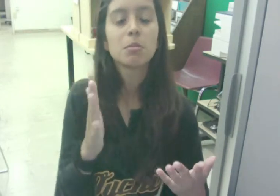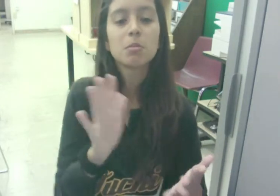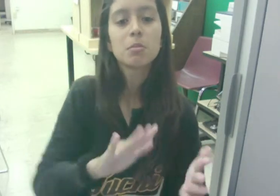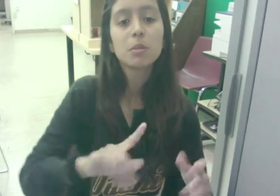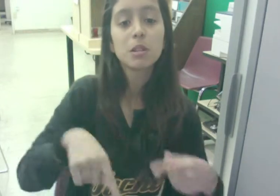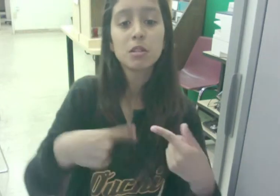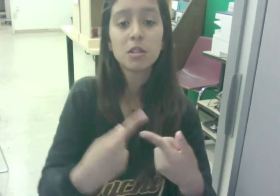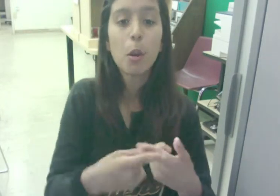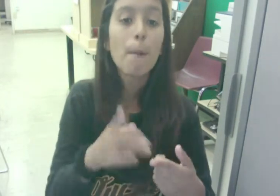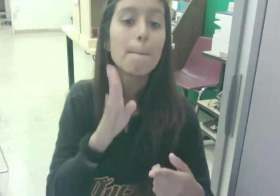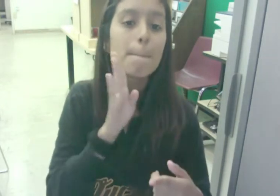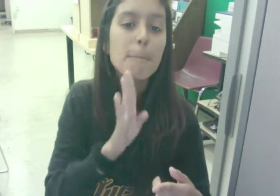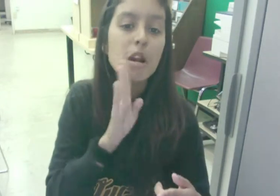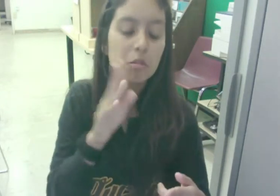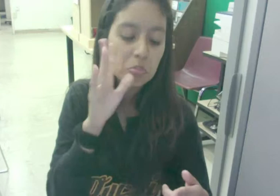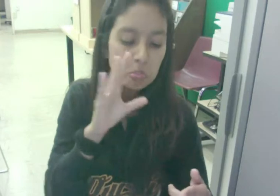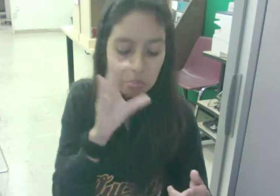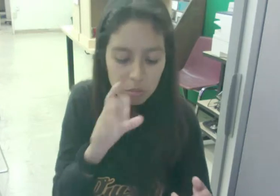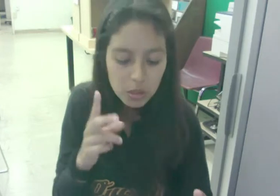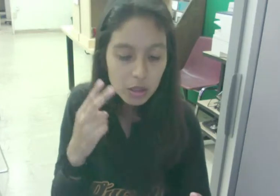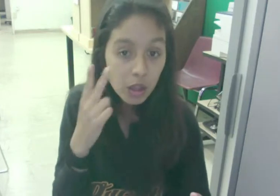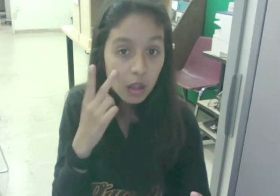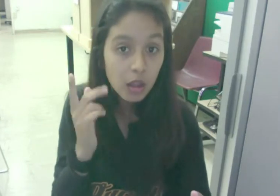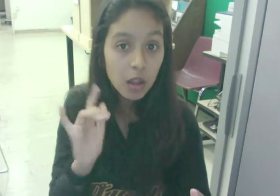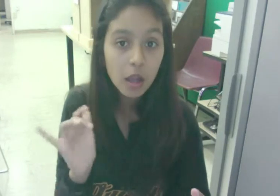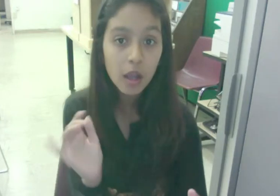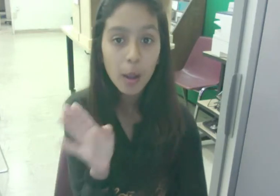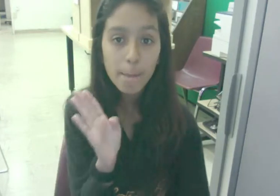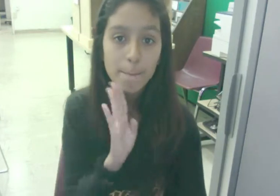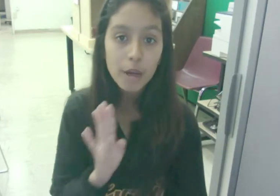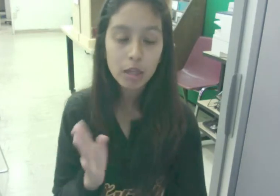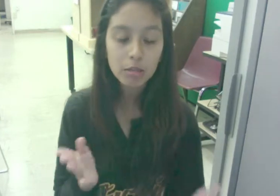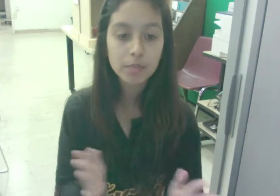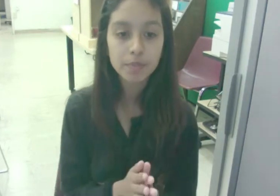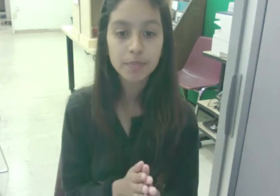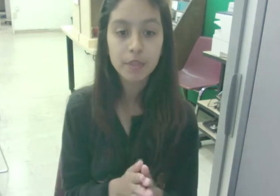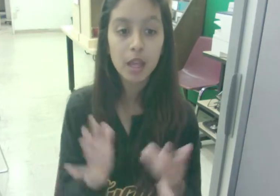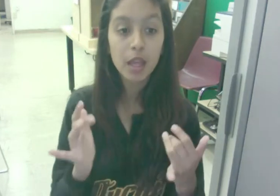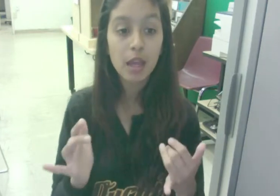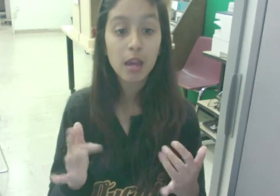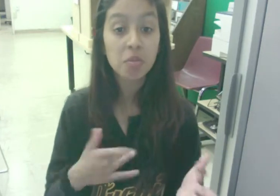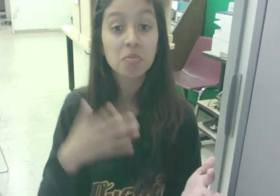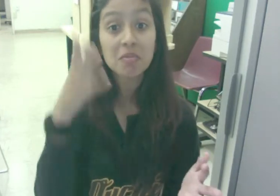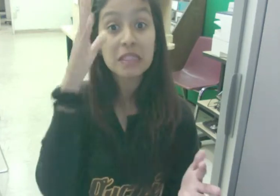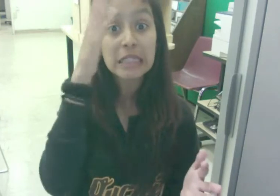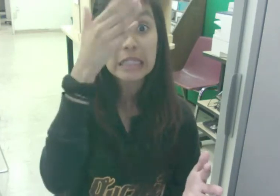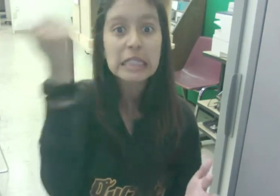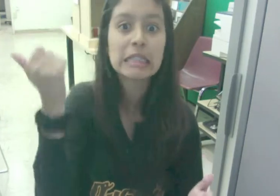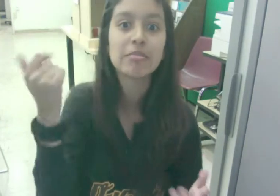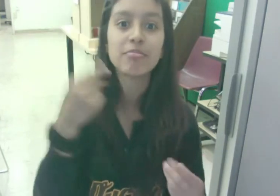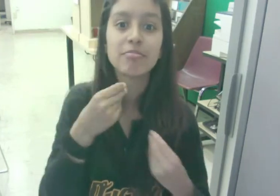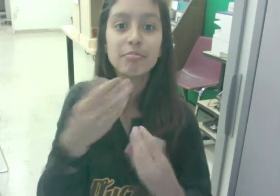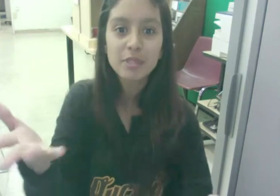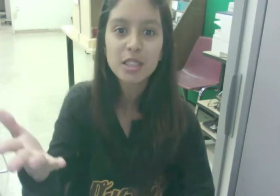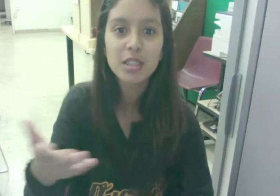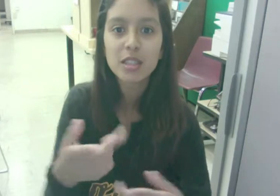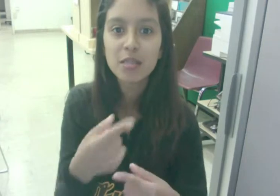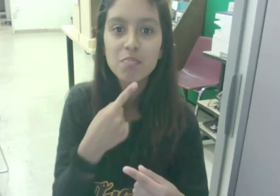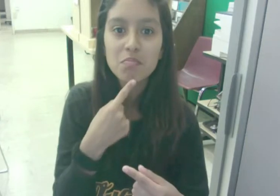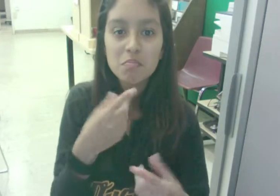you add the chicken back into the pan, and I also forgot to mention earlier that you need to buy a packet of chicken fajita spice mix at the